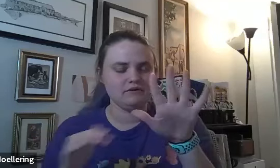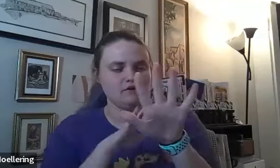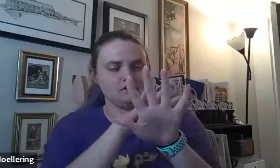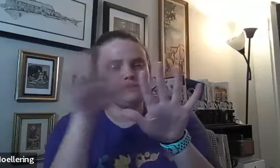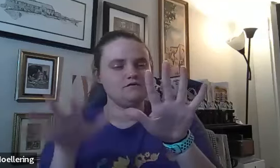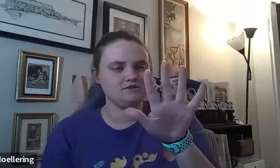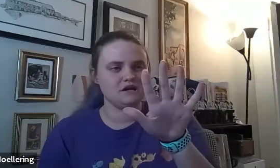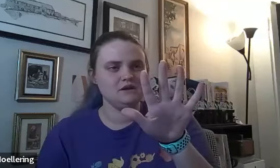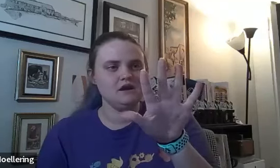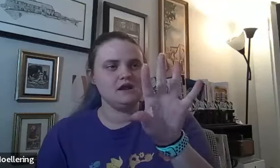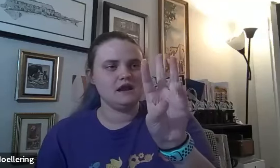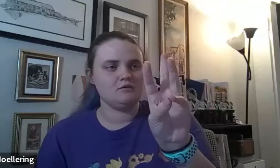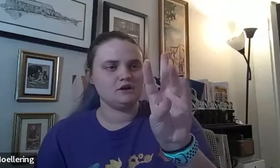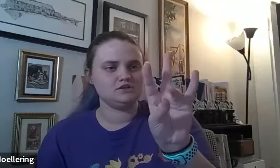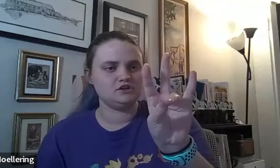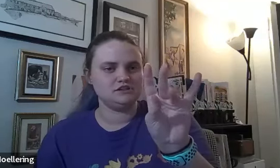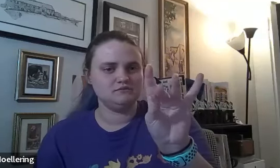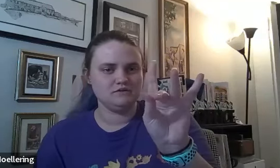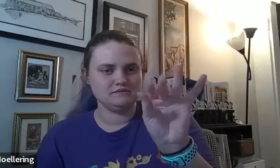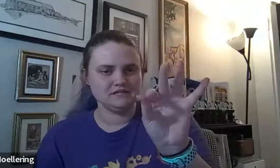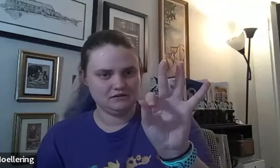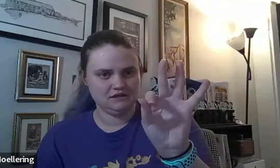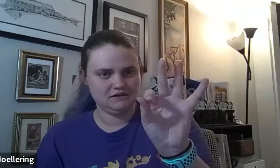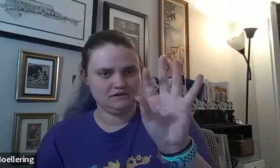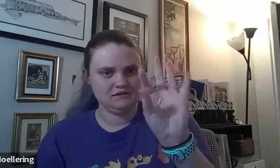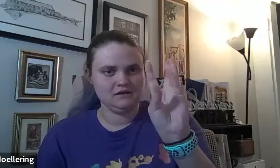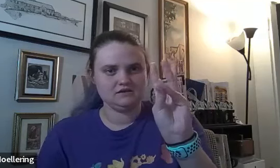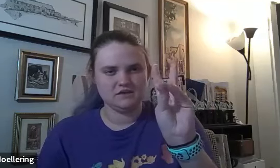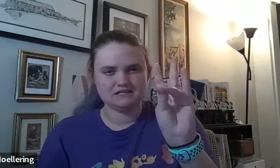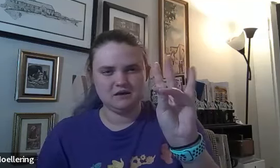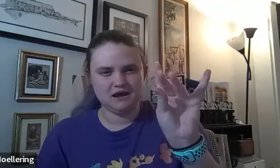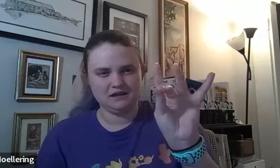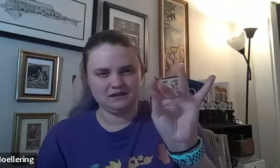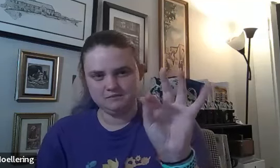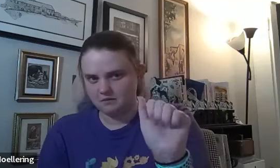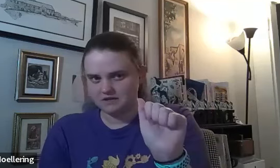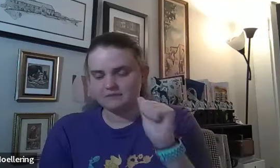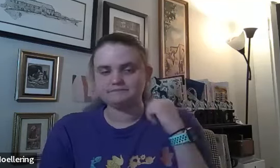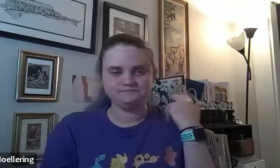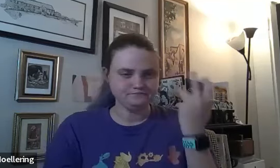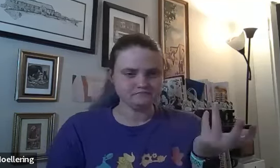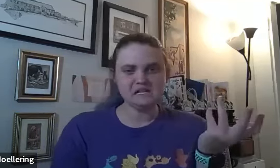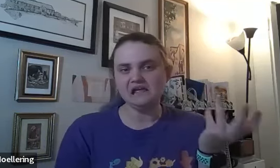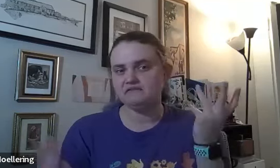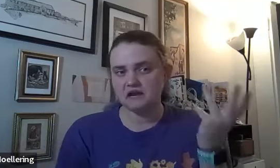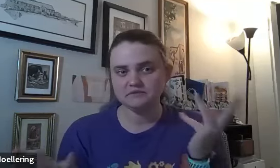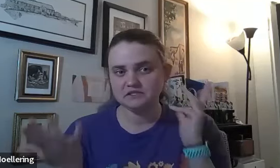we've gotten all our fingers up. Now we're going to start to move them down again. So that's how I kind of keep up with that. If that helps you,